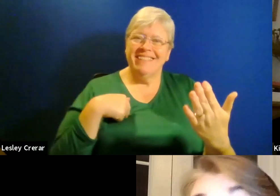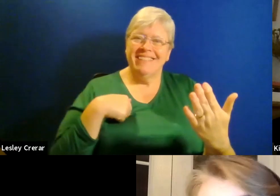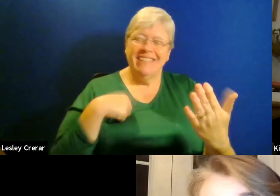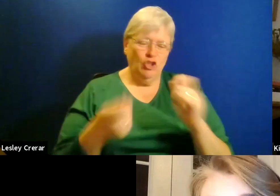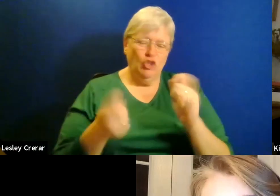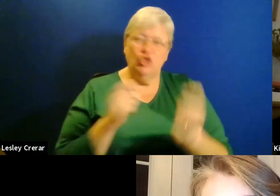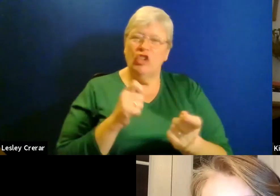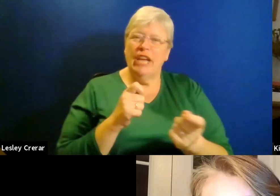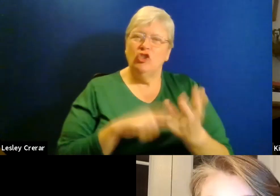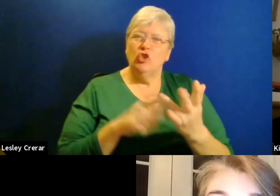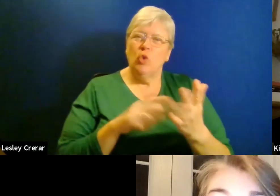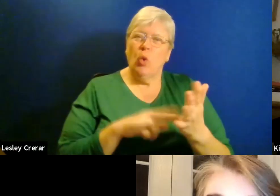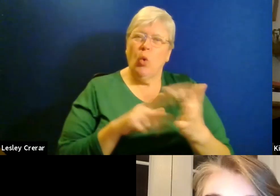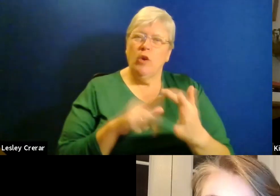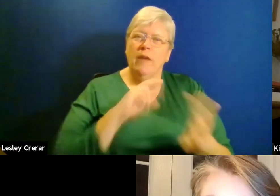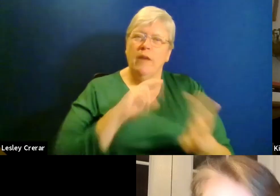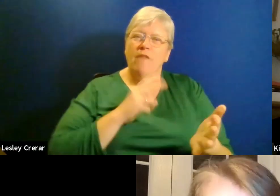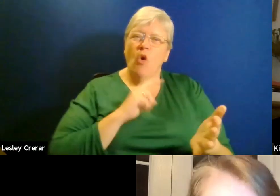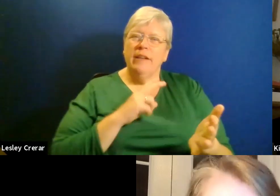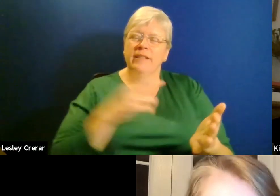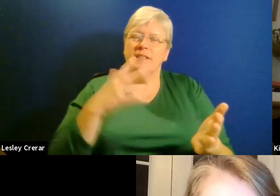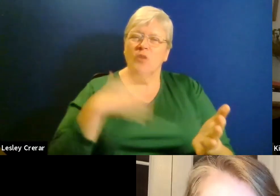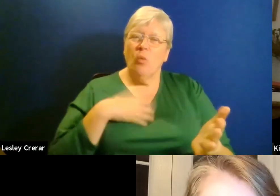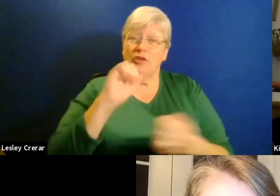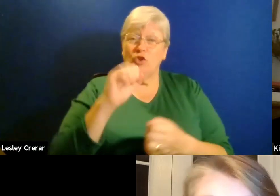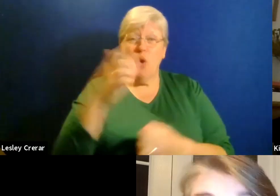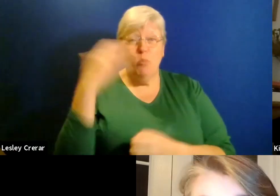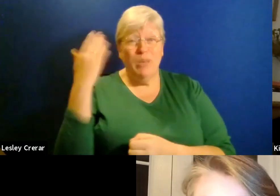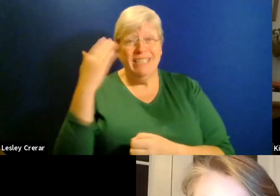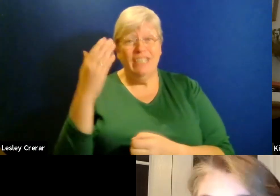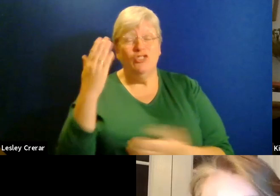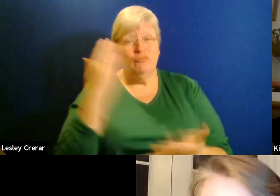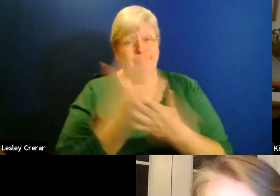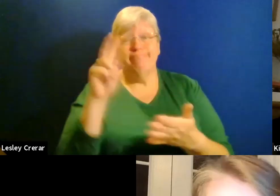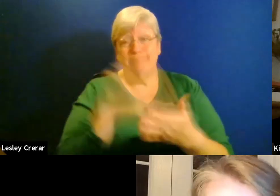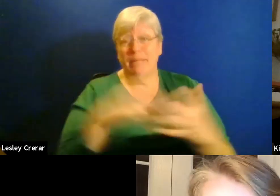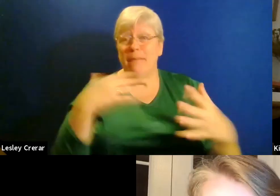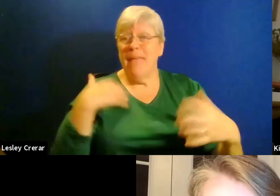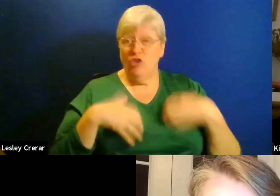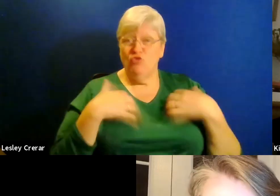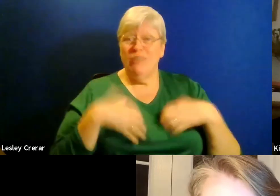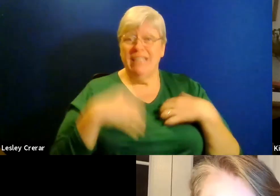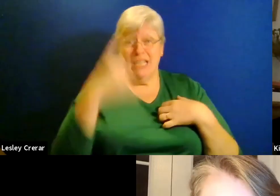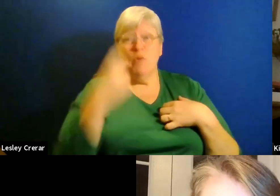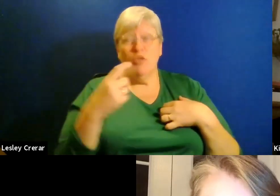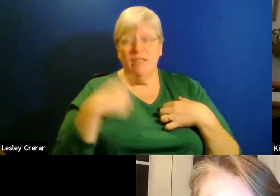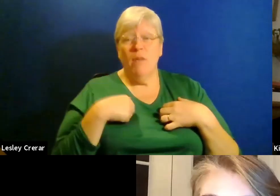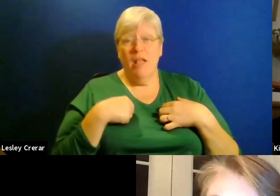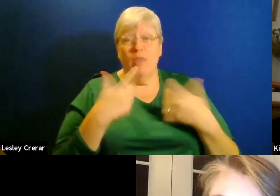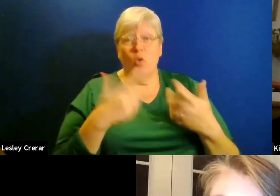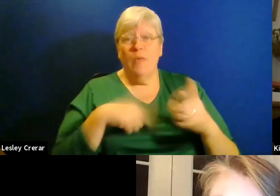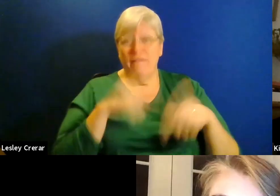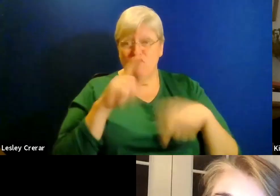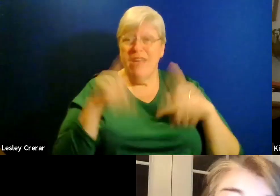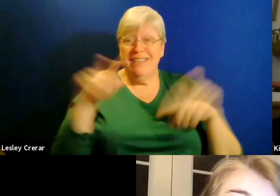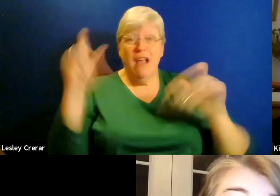the tone of your voice, because you want to make your presentation, your reading, as interesting as possible, with as much variety and